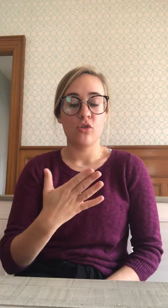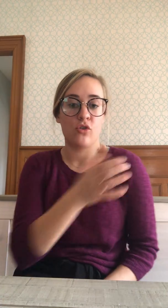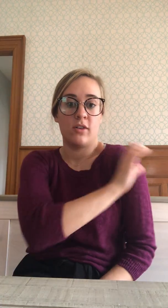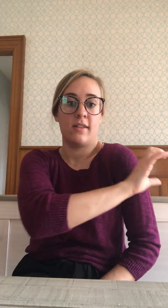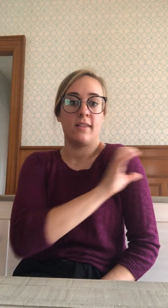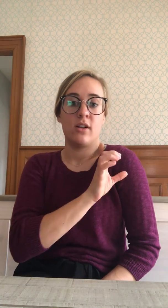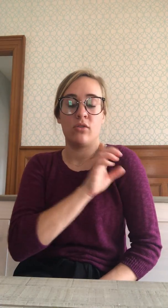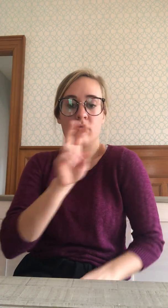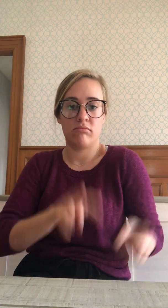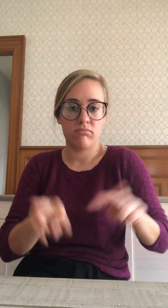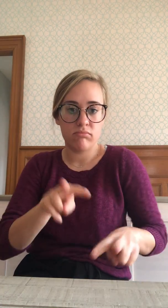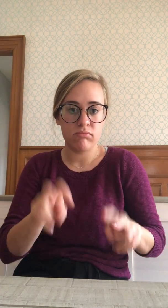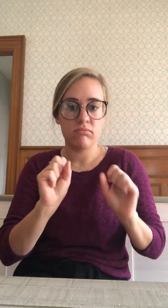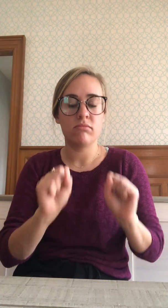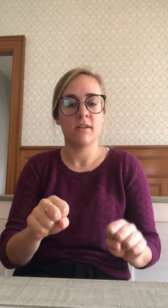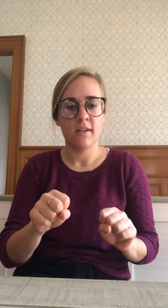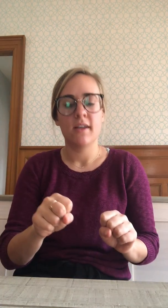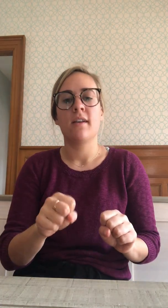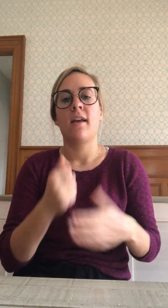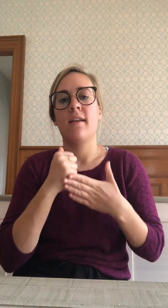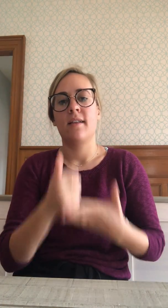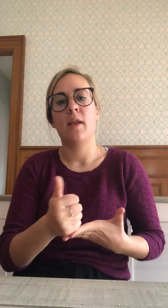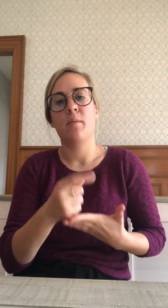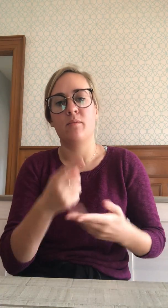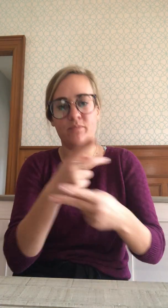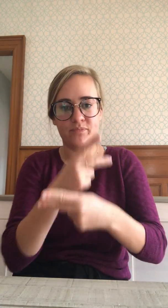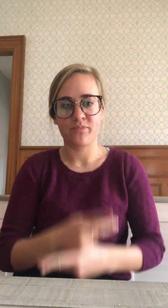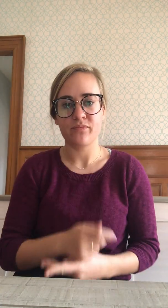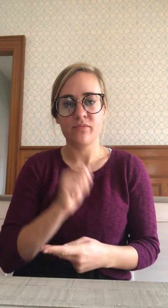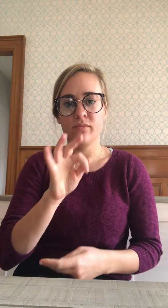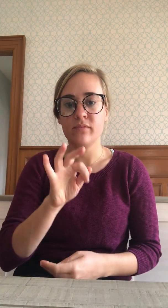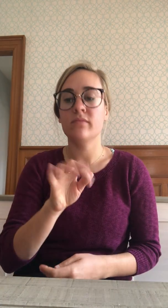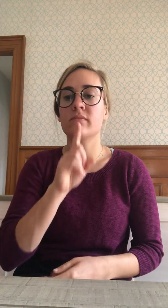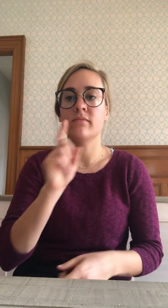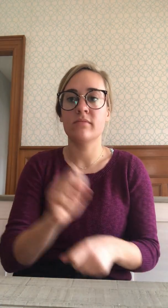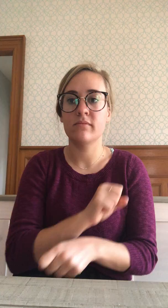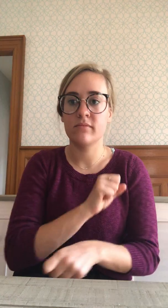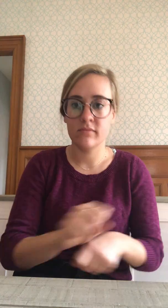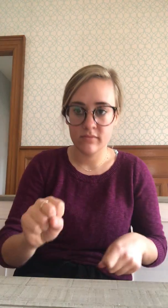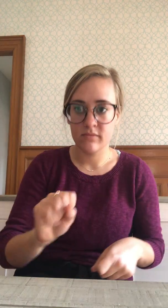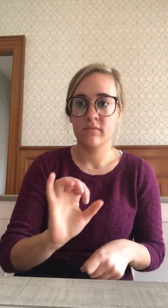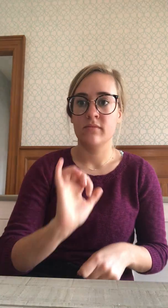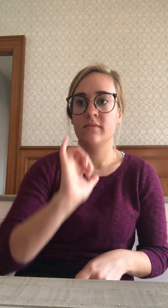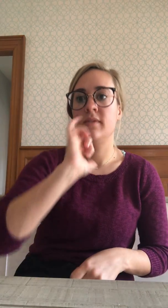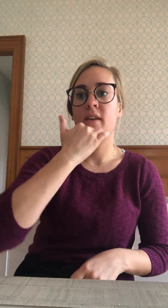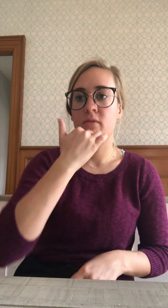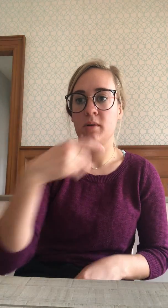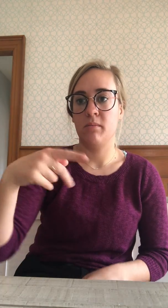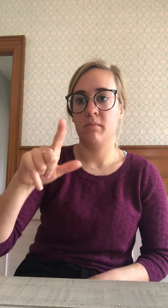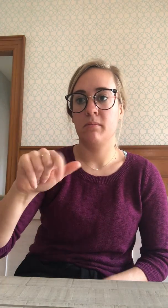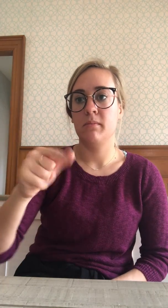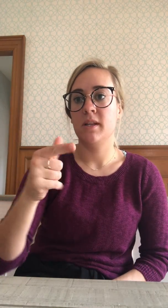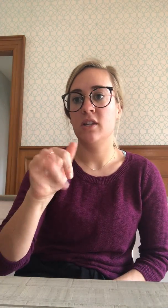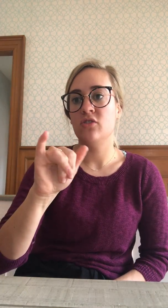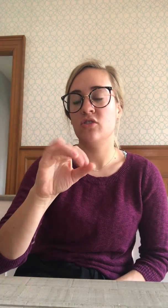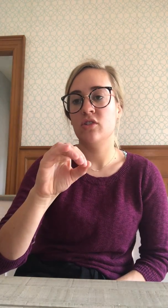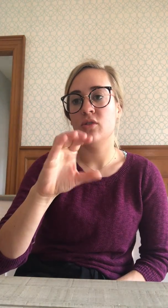a craniosynostosis or a deformational plagiocephaly. As in the picture shown, if you have a